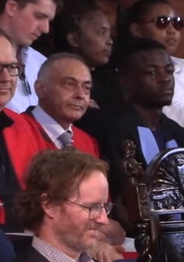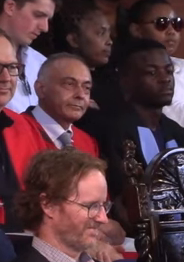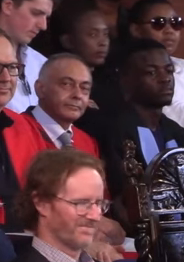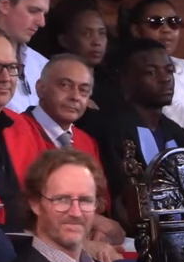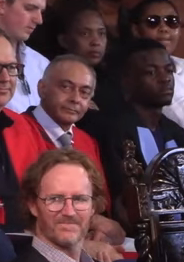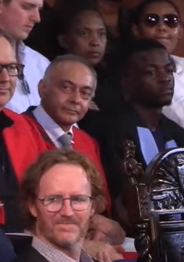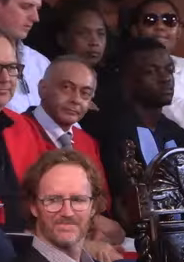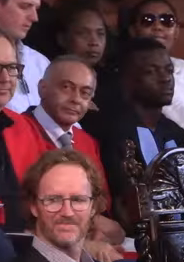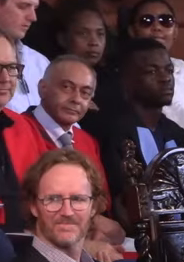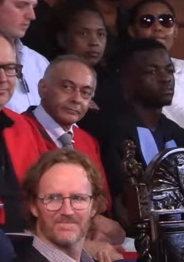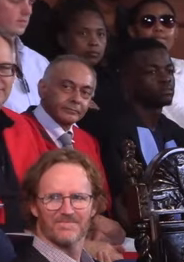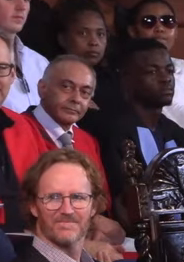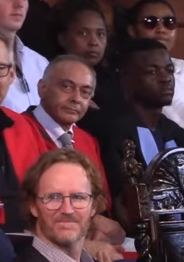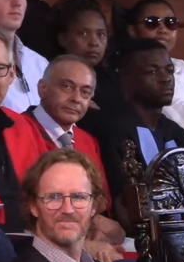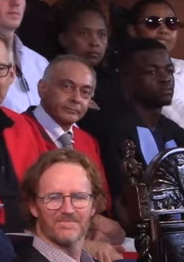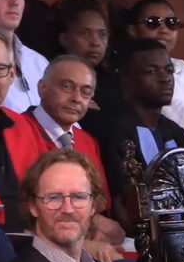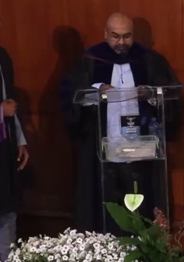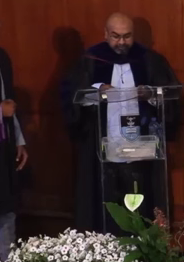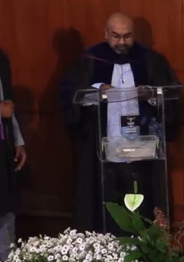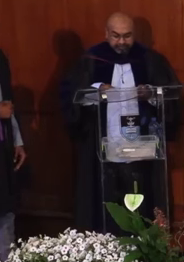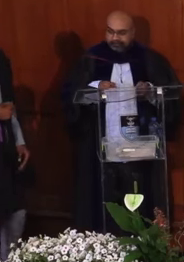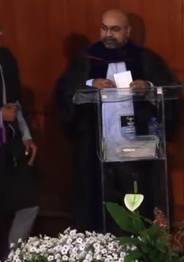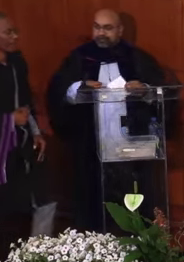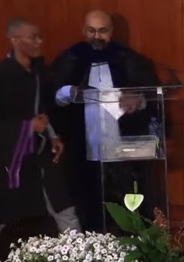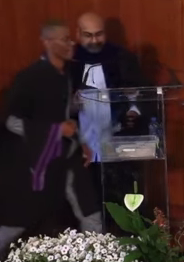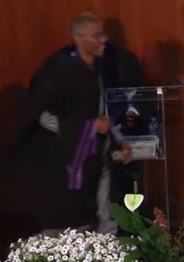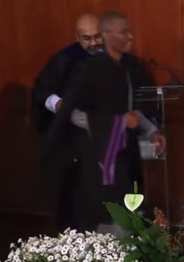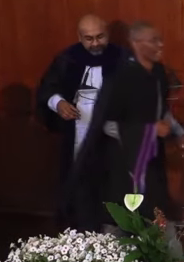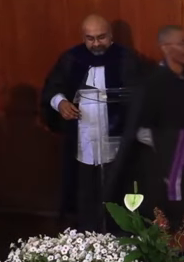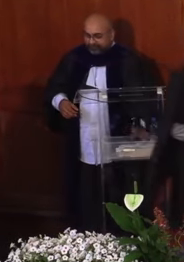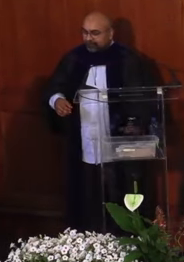For the degree of Bachelor of Science Honours, Sipiwe Mogun Bogatsu.